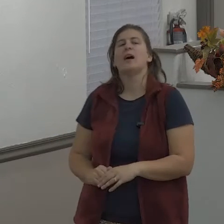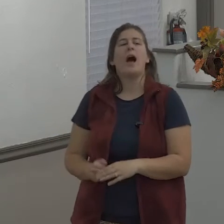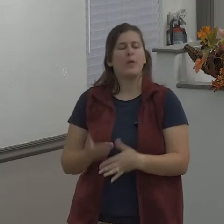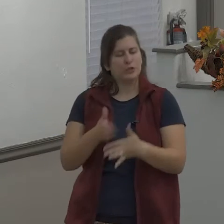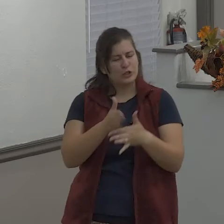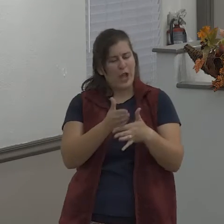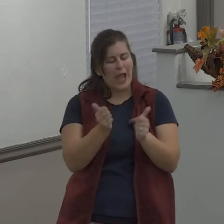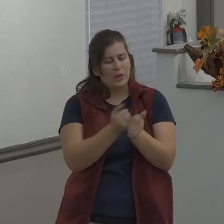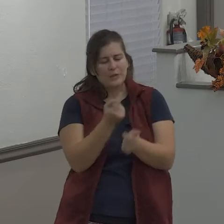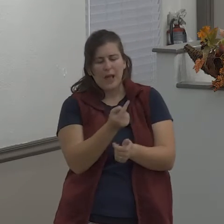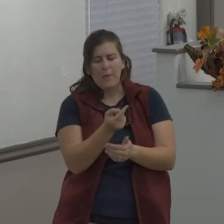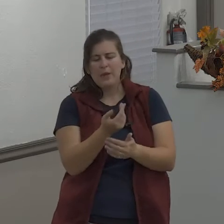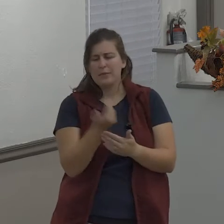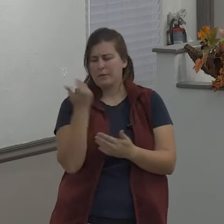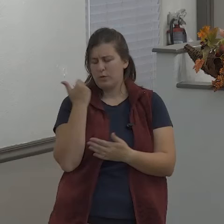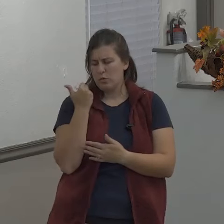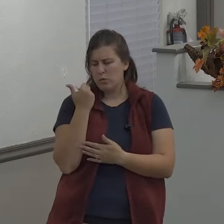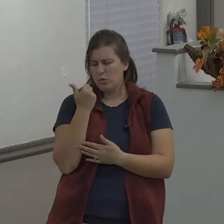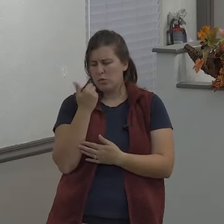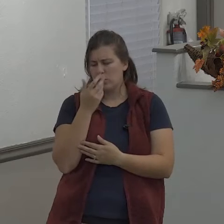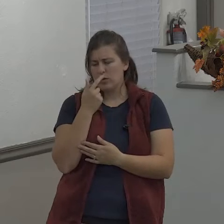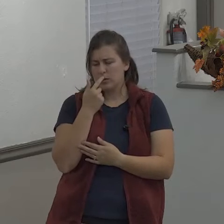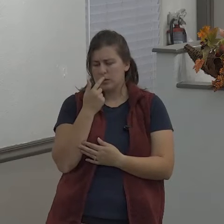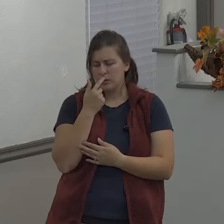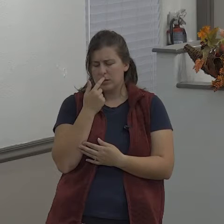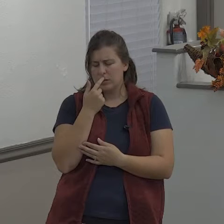I was sharing with someone earlier,